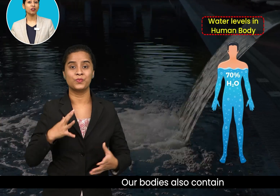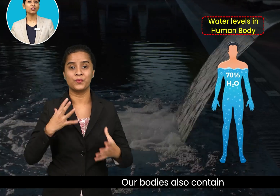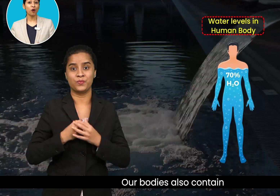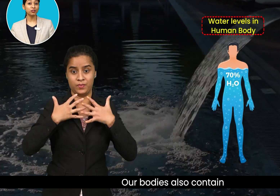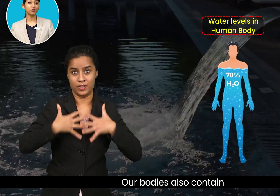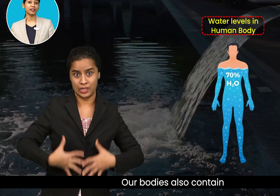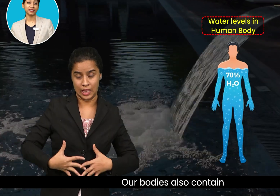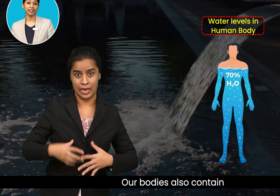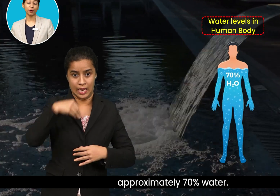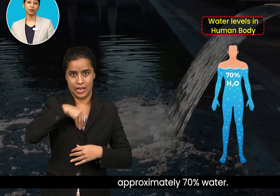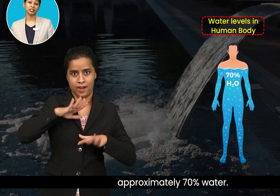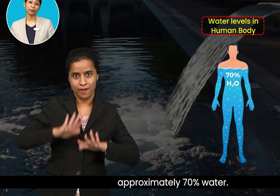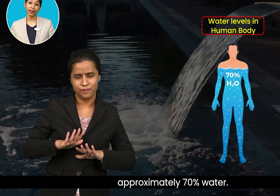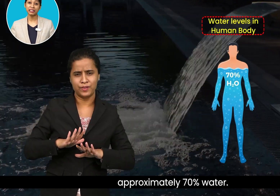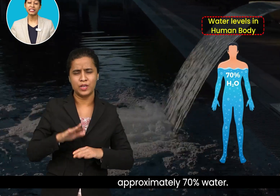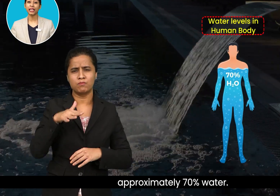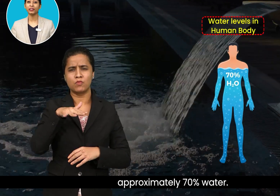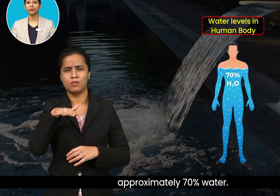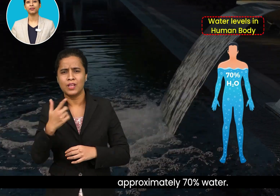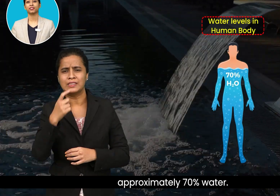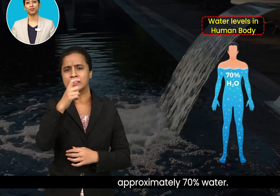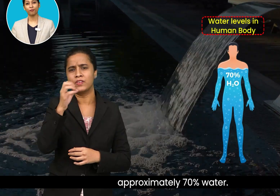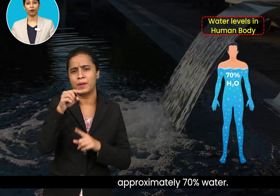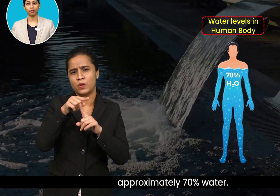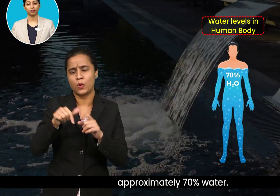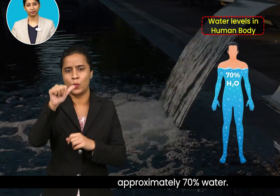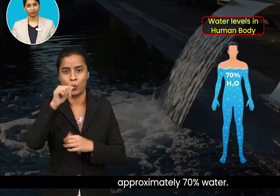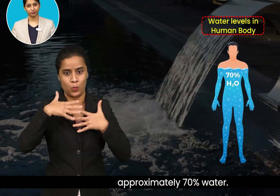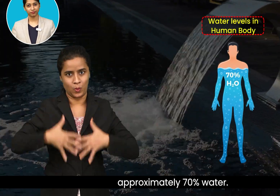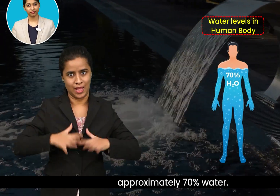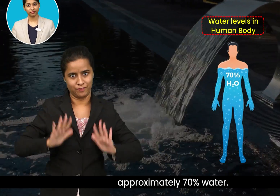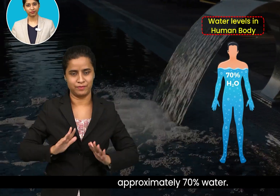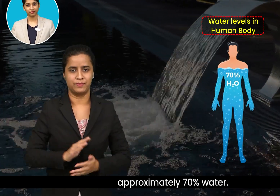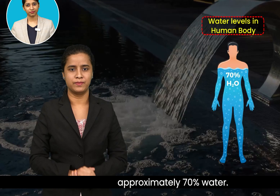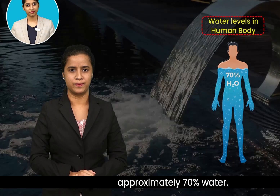Our bodies also contain approximately 70% of water.